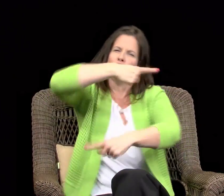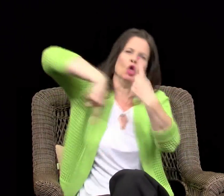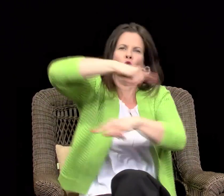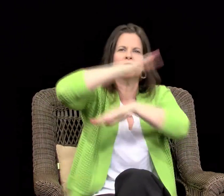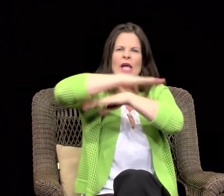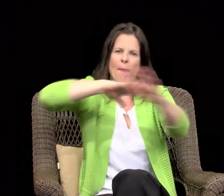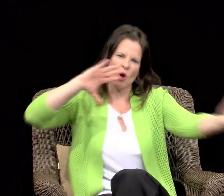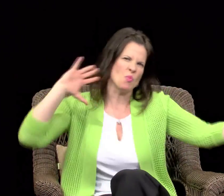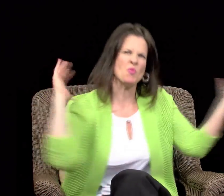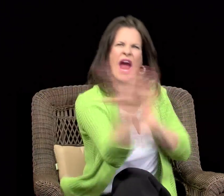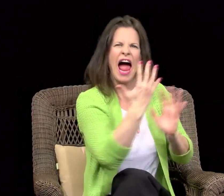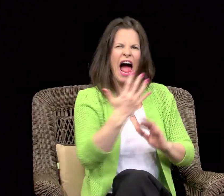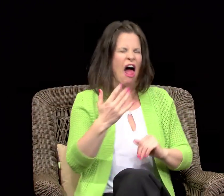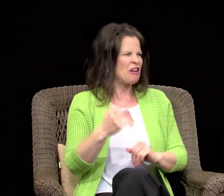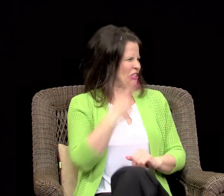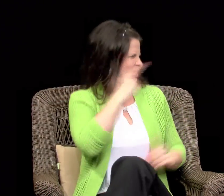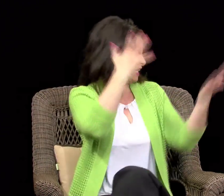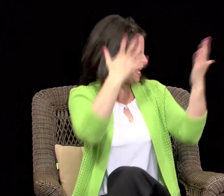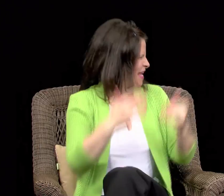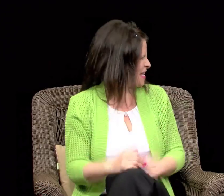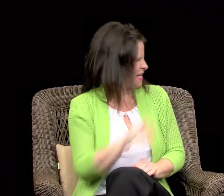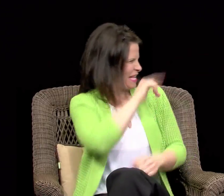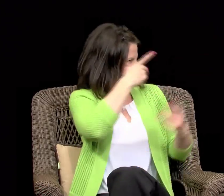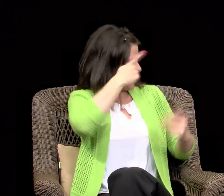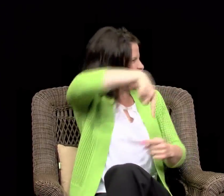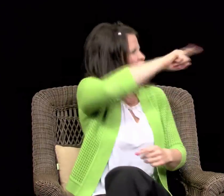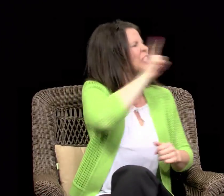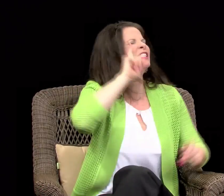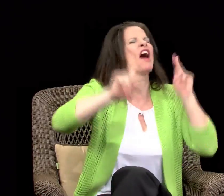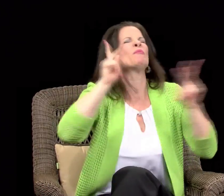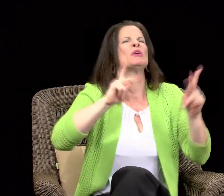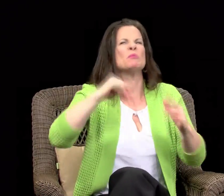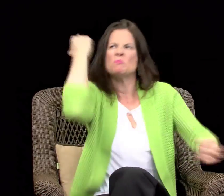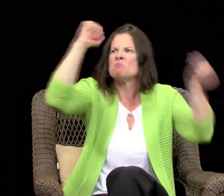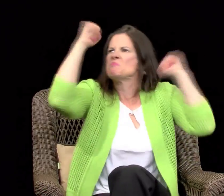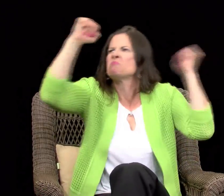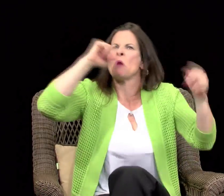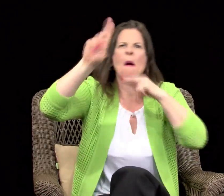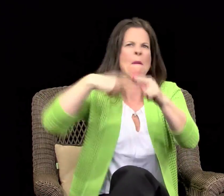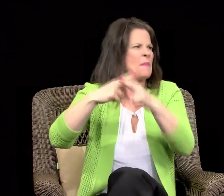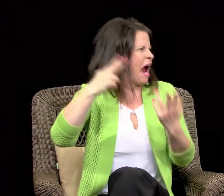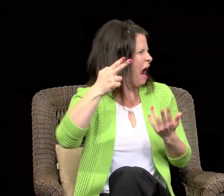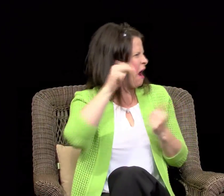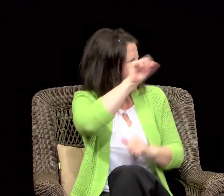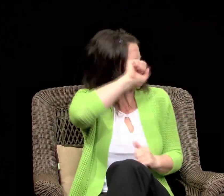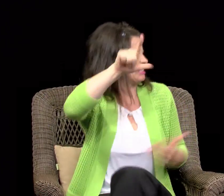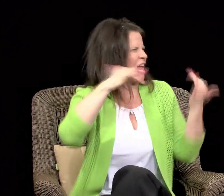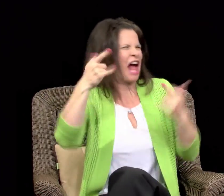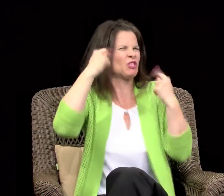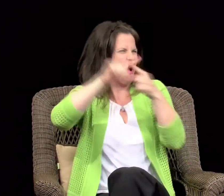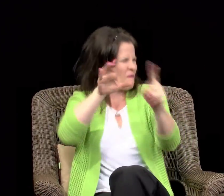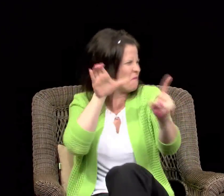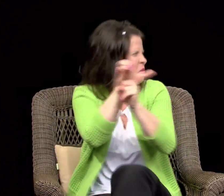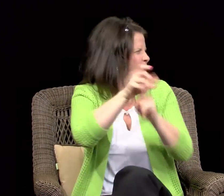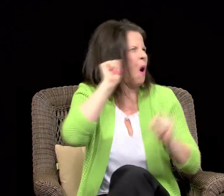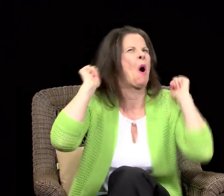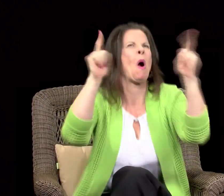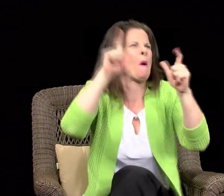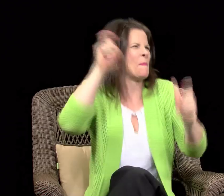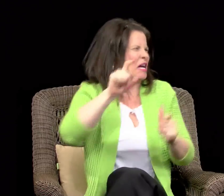that Alexende Graham Bell Association has flipped the tables, and they say, see, look at all these deaf people, they're protesting and ASL, and